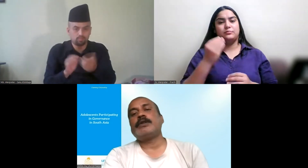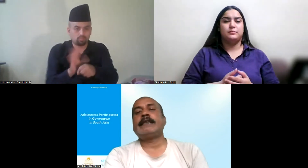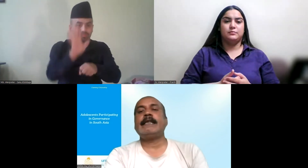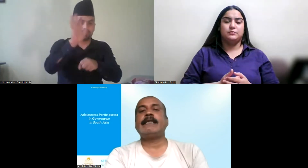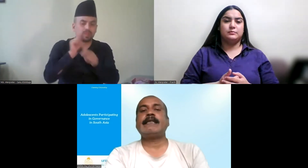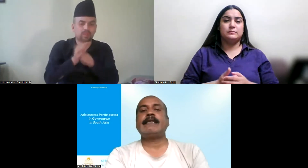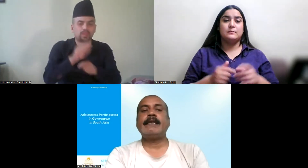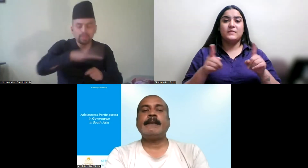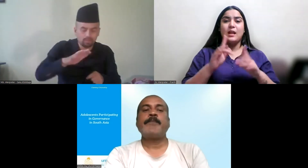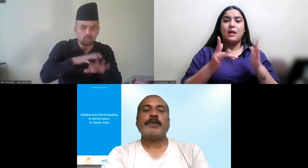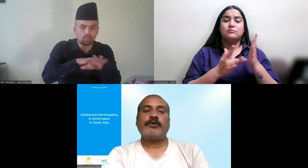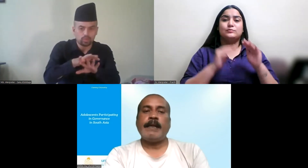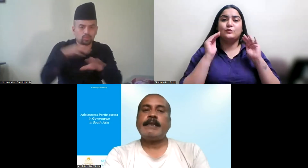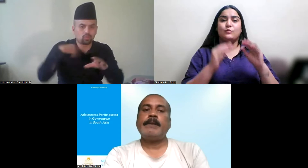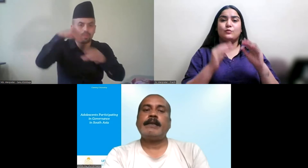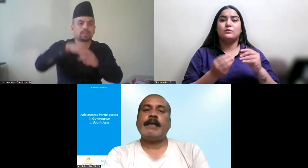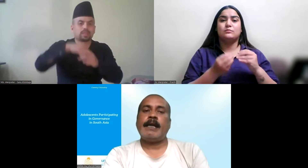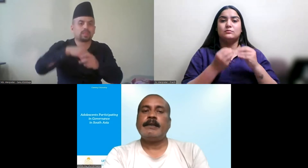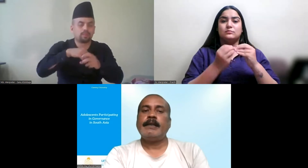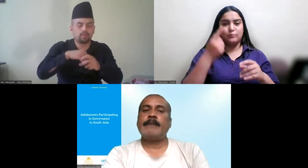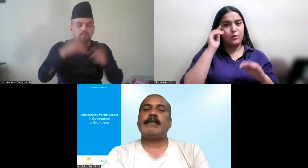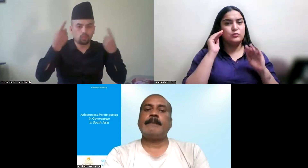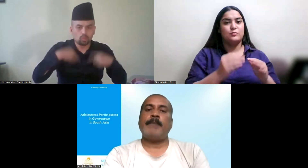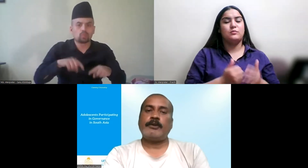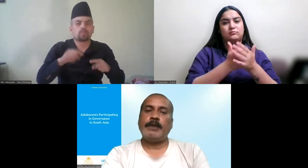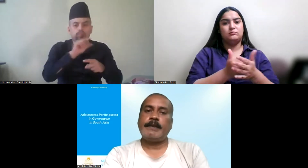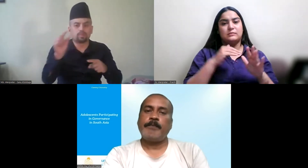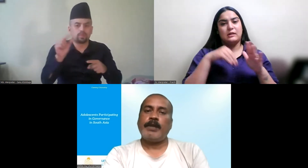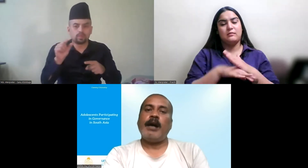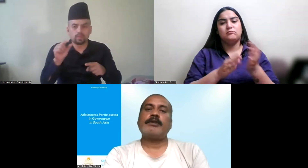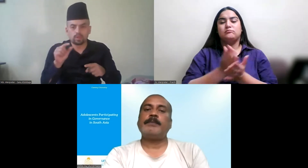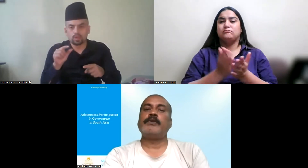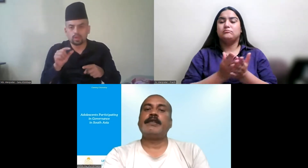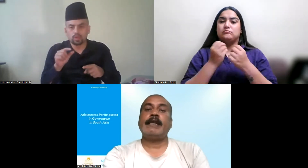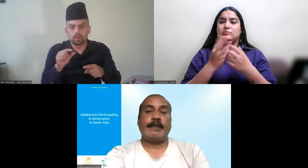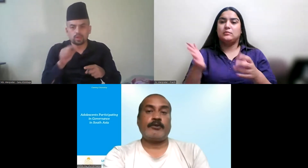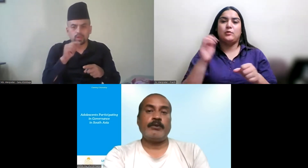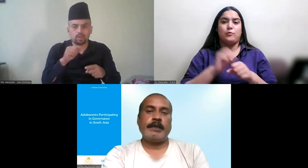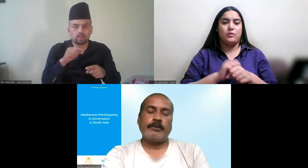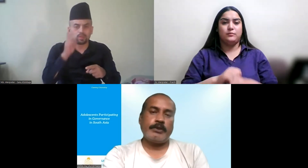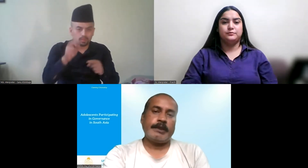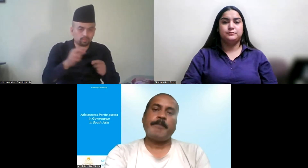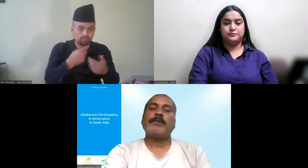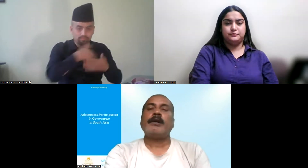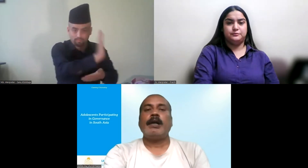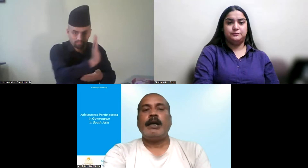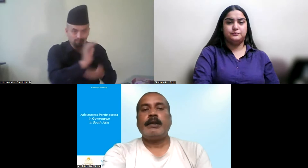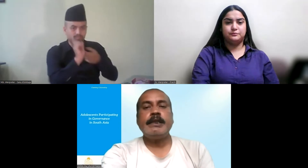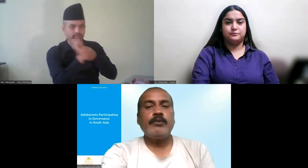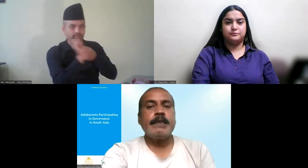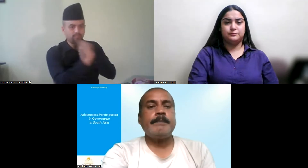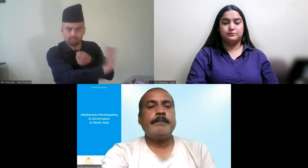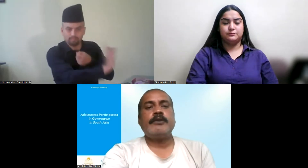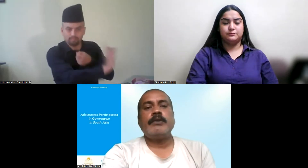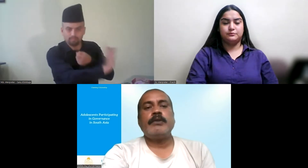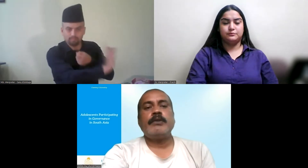support to engage children to participate and help shape pathways out of poverty and exclusion. This